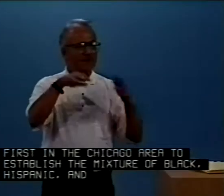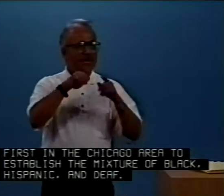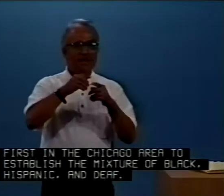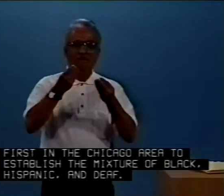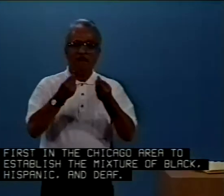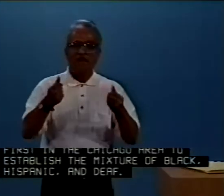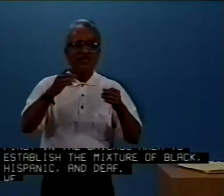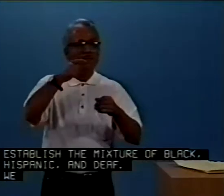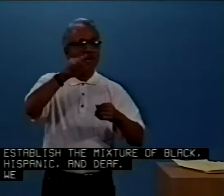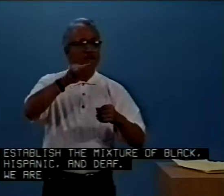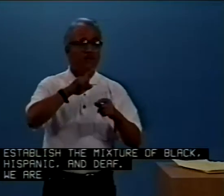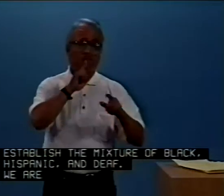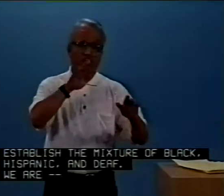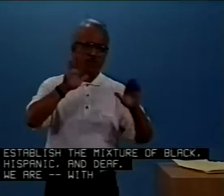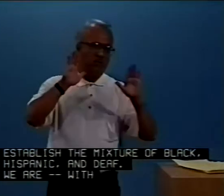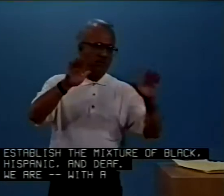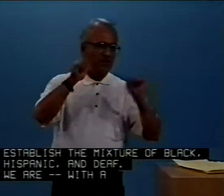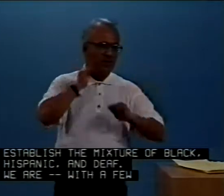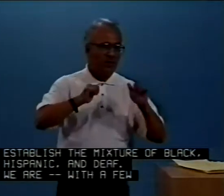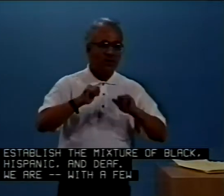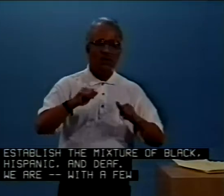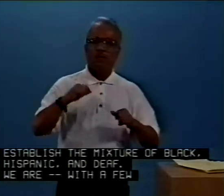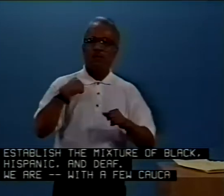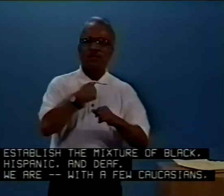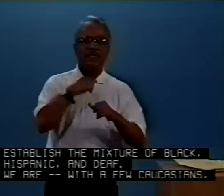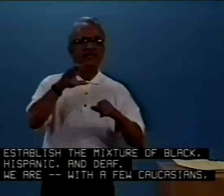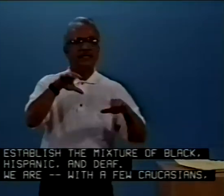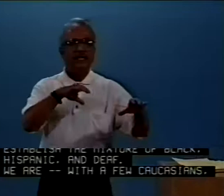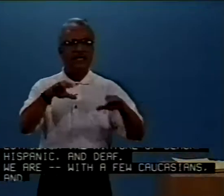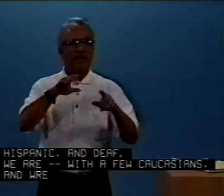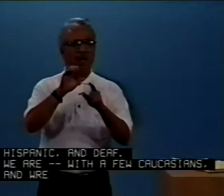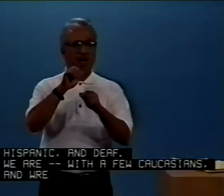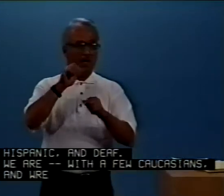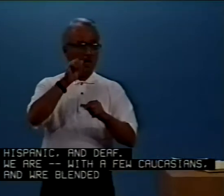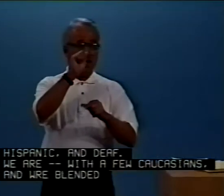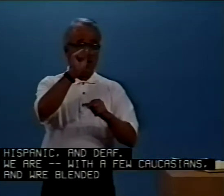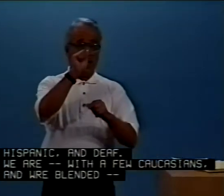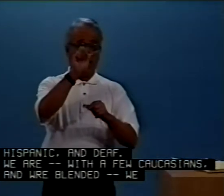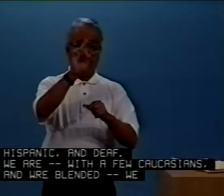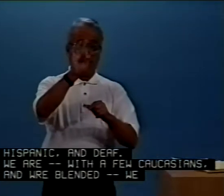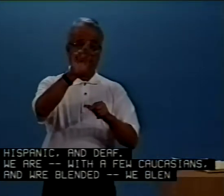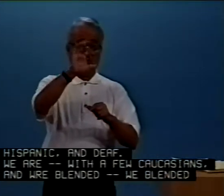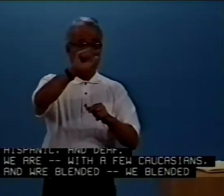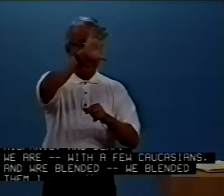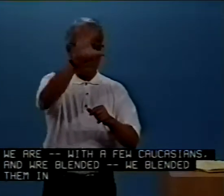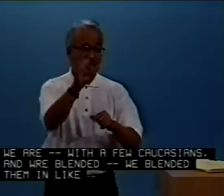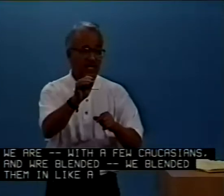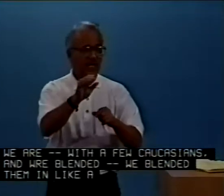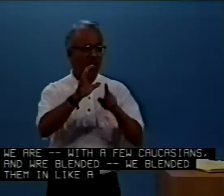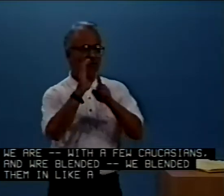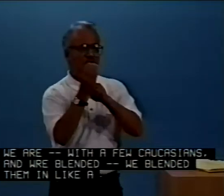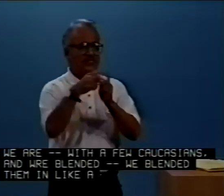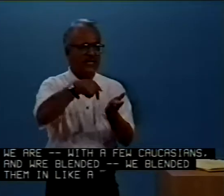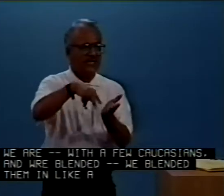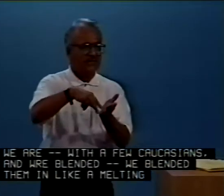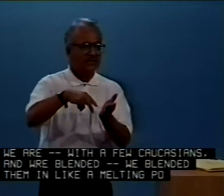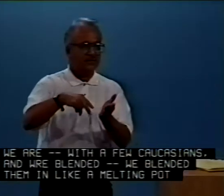And we blended them in like a melting pot as a group. But it was a great show. We did an African cultural